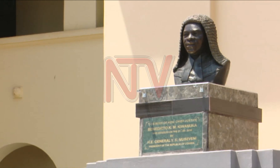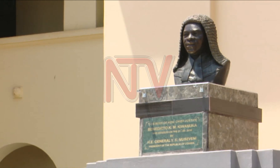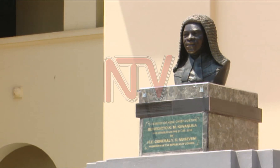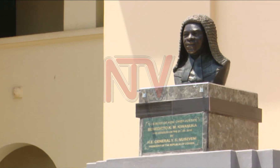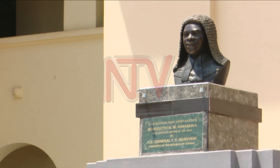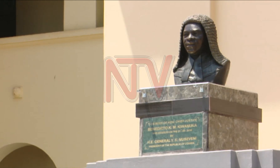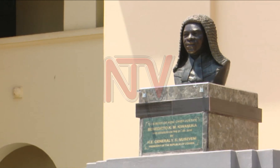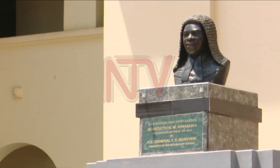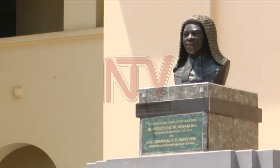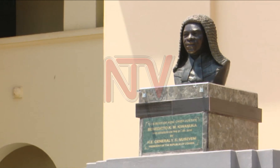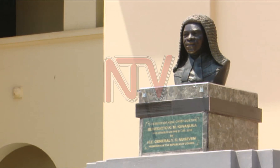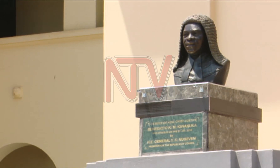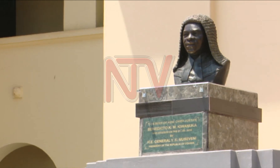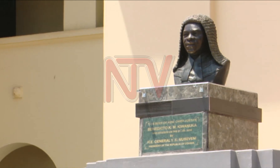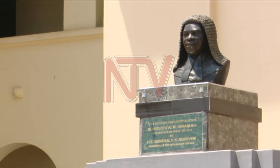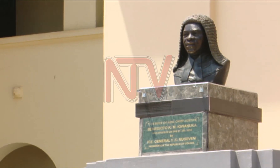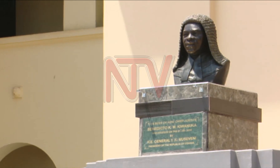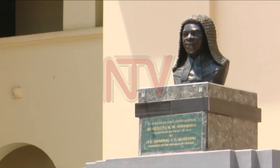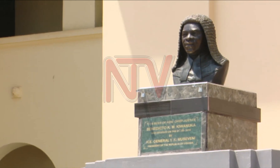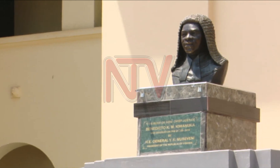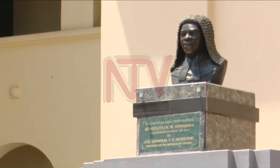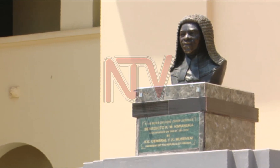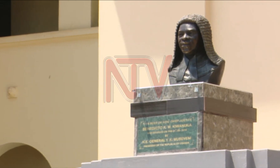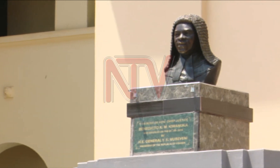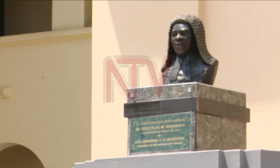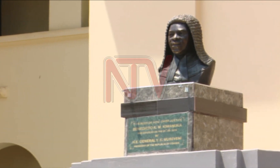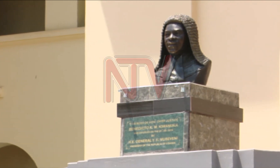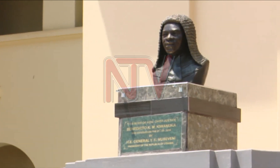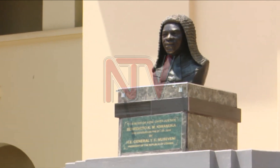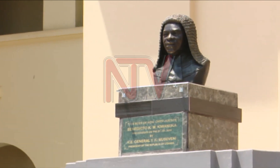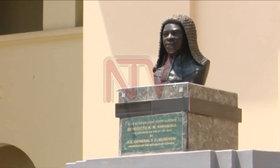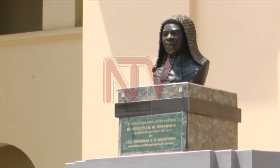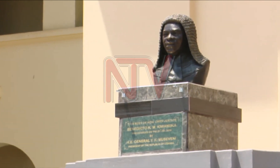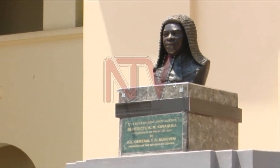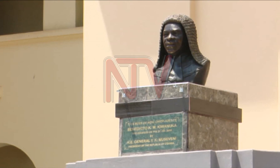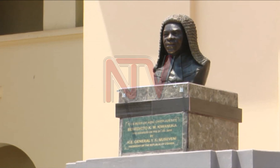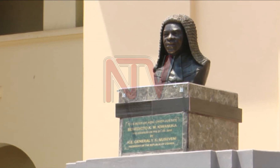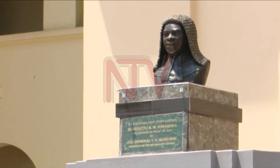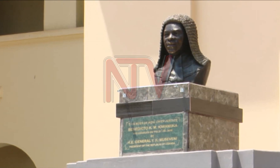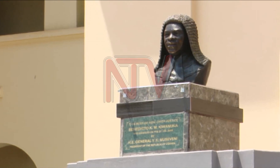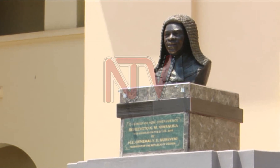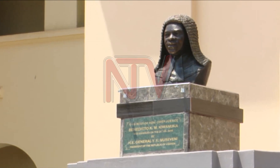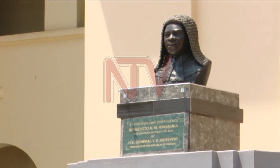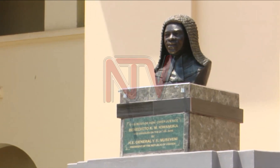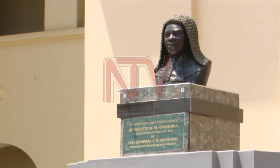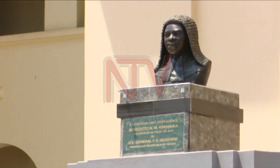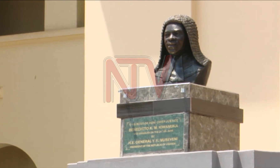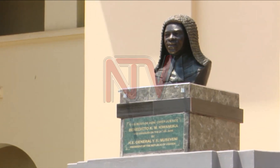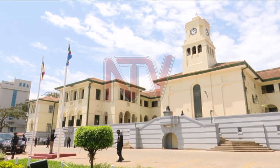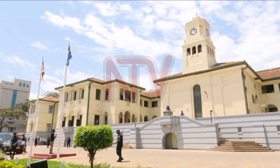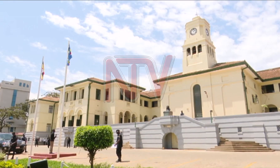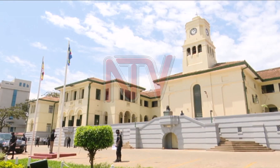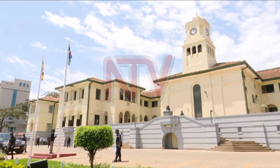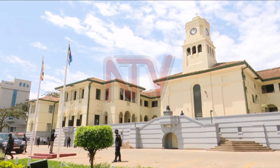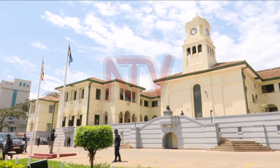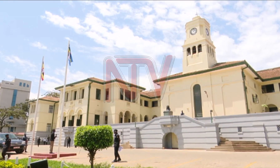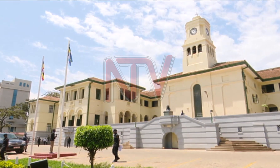Karemani says government has a long-term plan to recruit permanent sign language interpreters. He says at the moment they try to